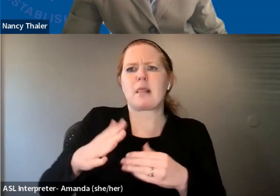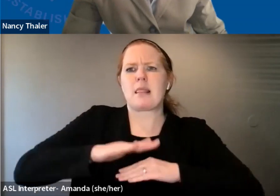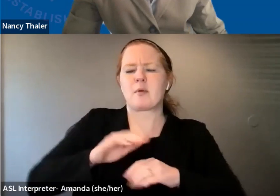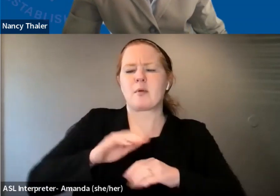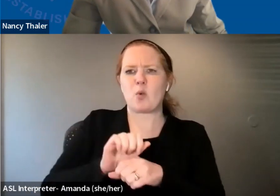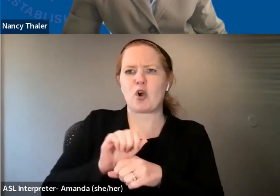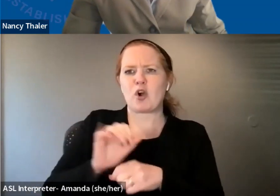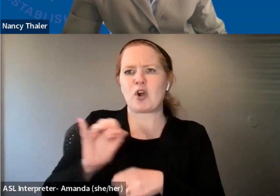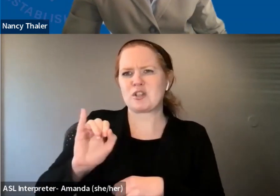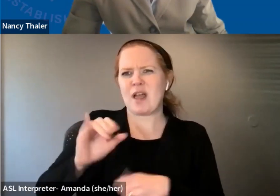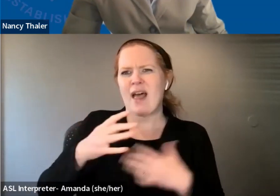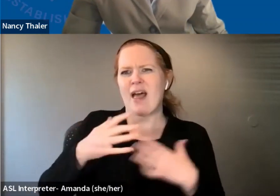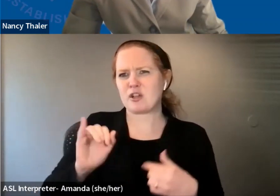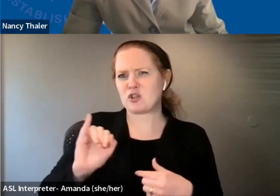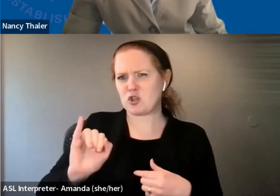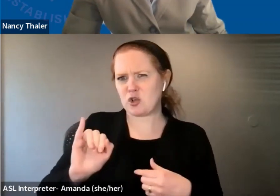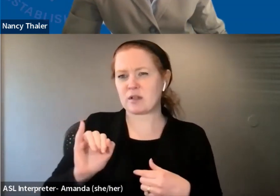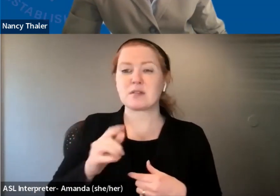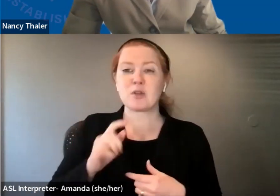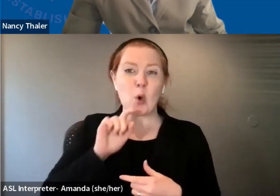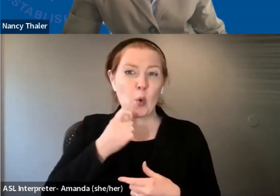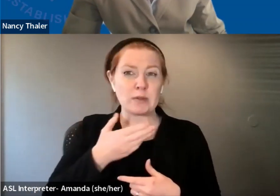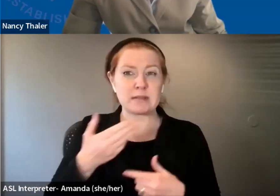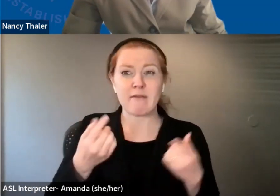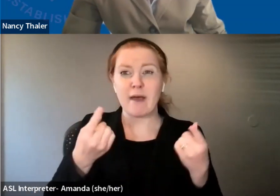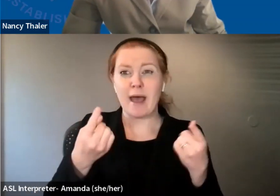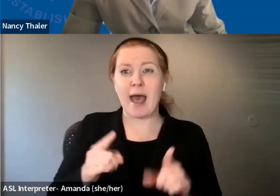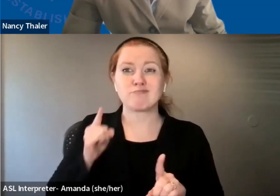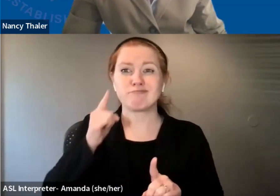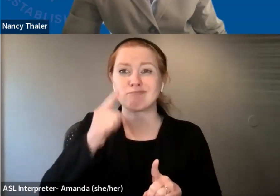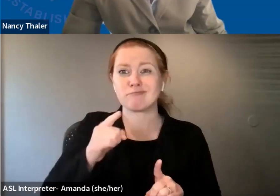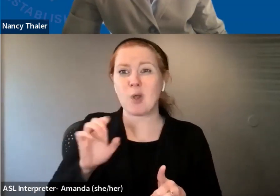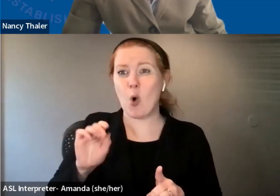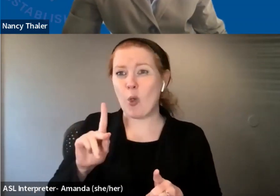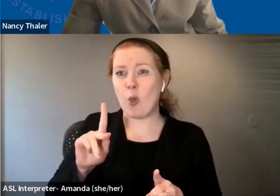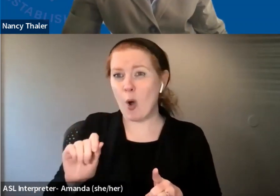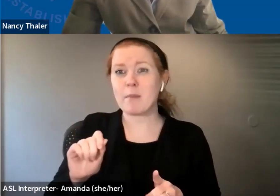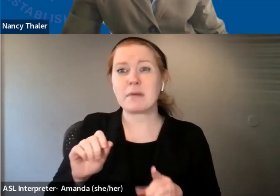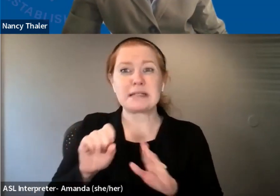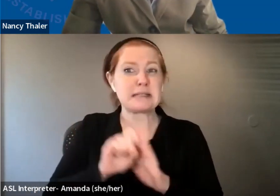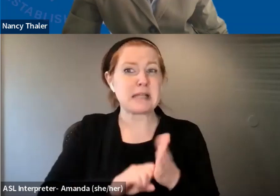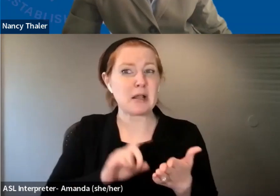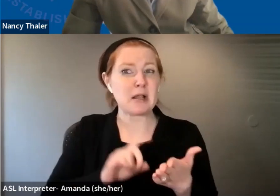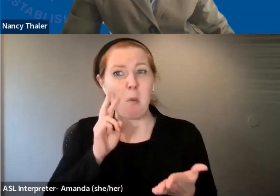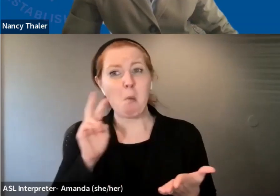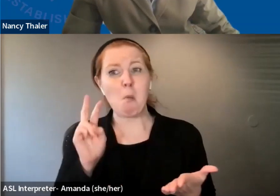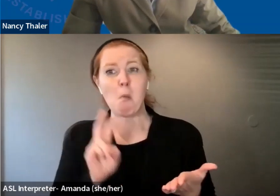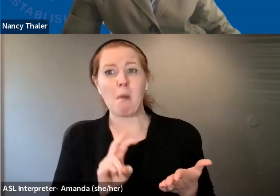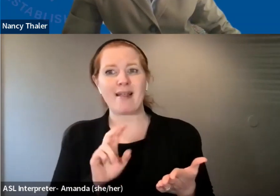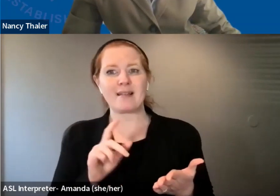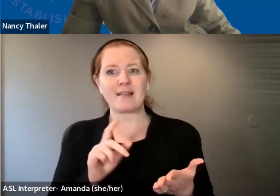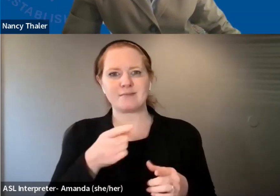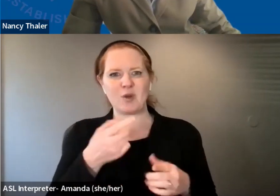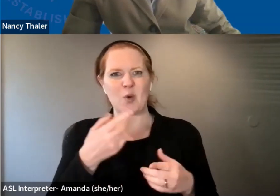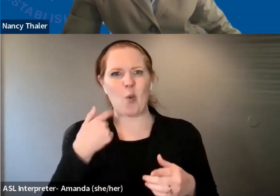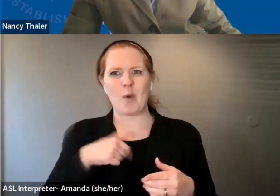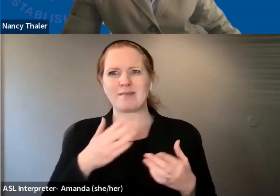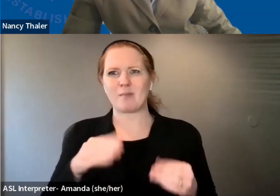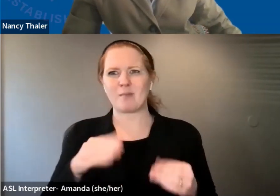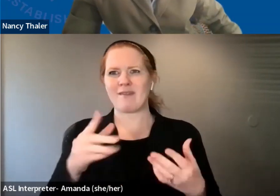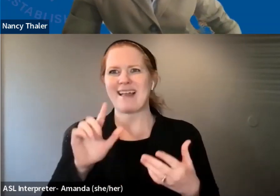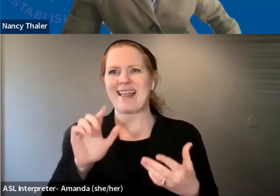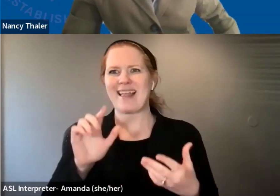So really, really cool stuff happening in Oklahoma, and definitely a state to check out on that link that we've provided to